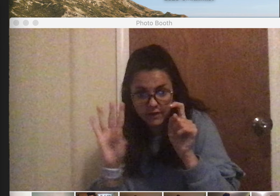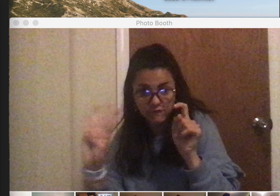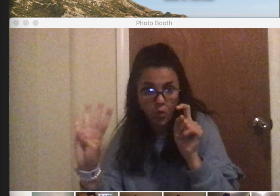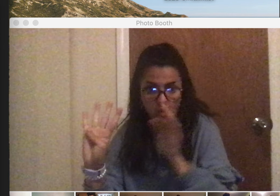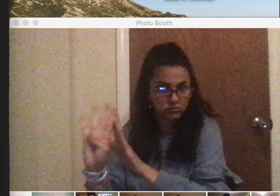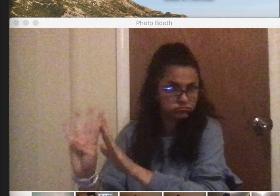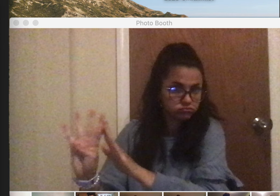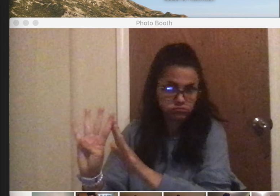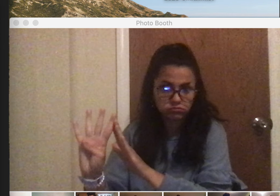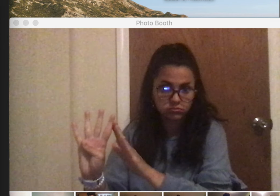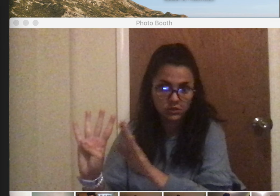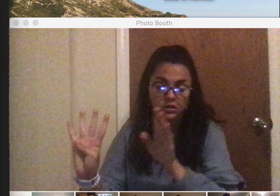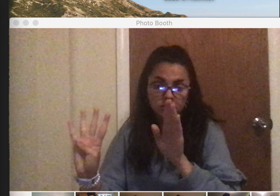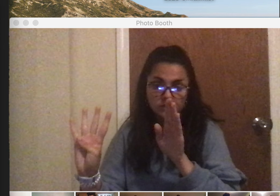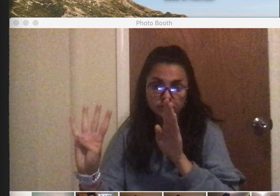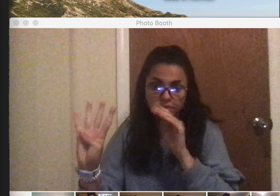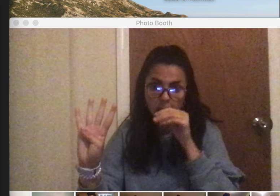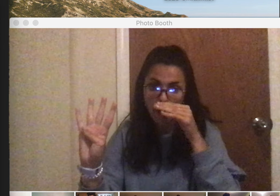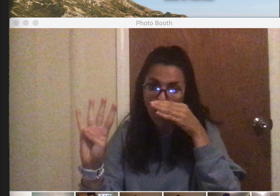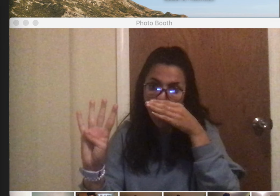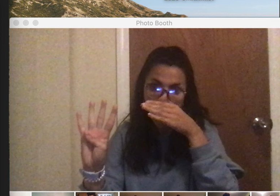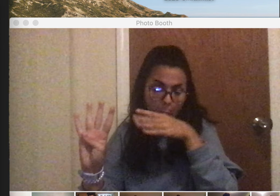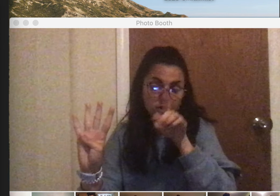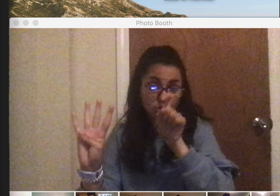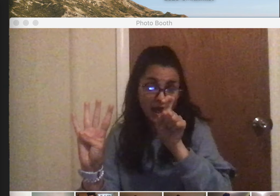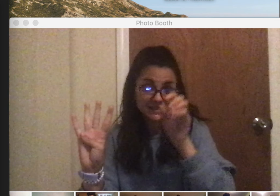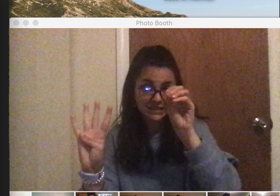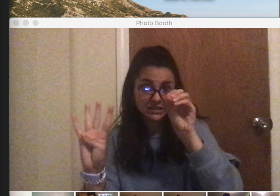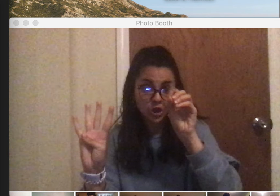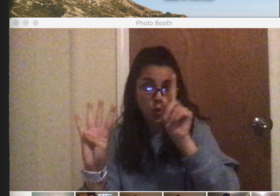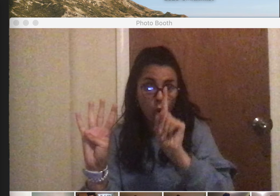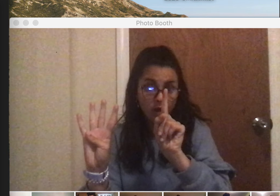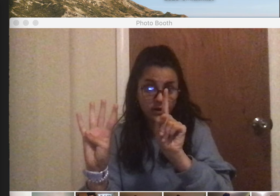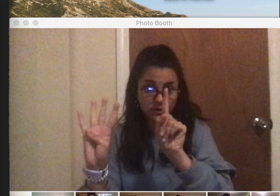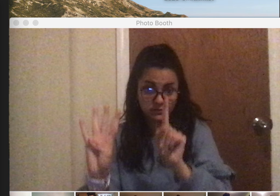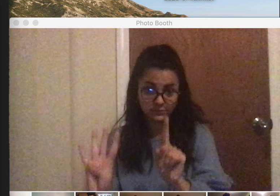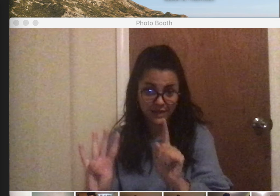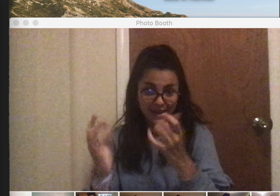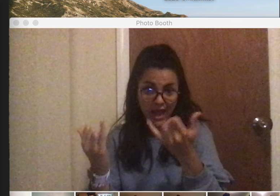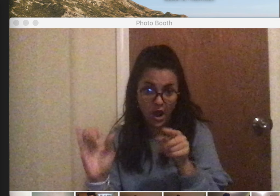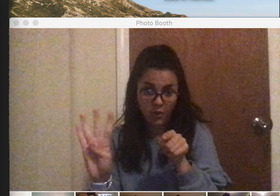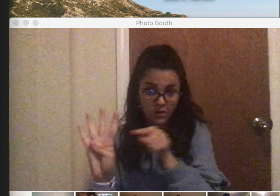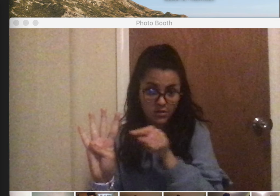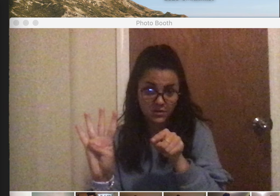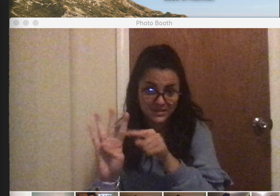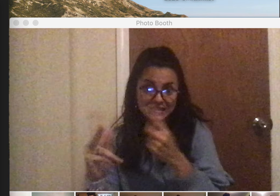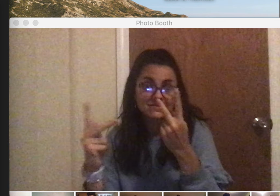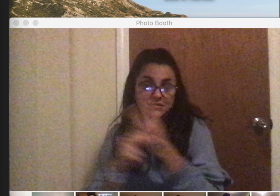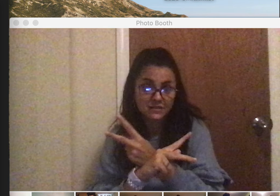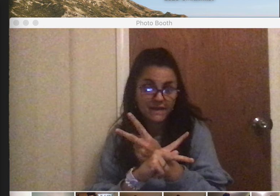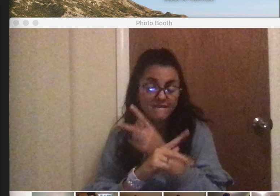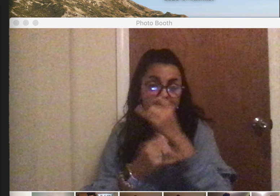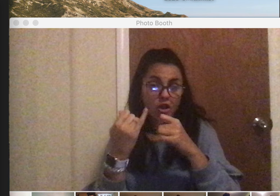then the 4 is going to come down. So these are going to get multiplied together, and the final answer will be 4.